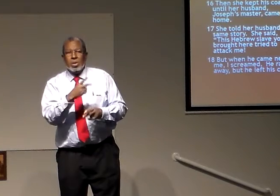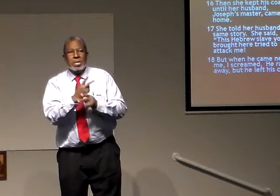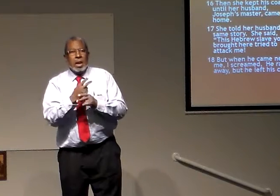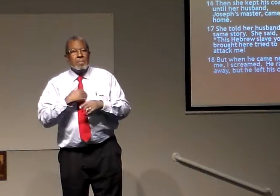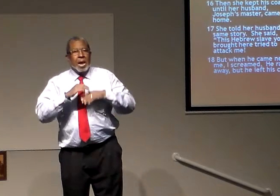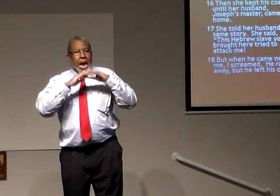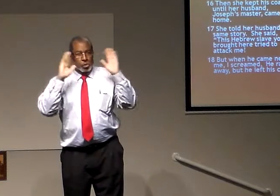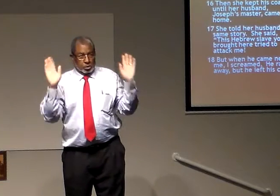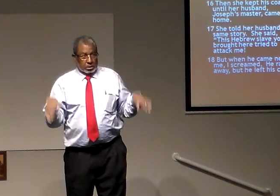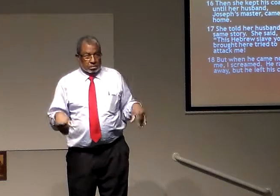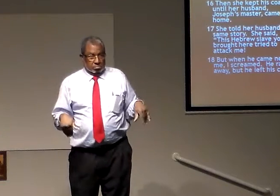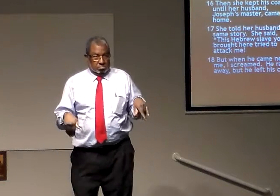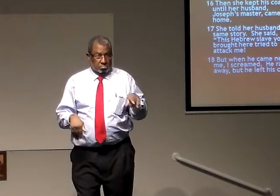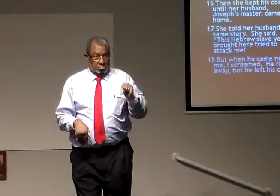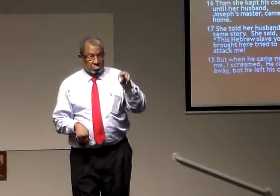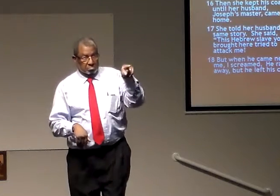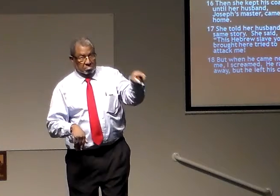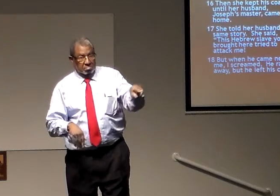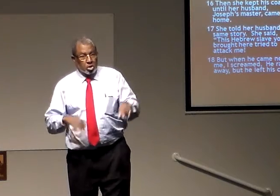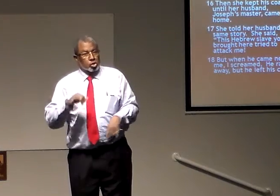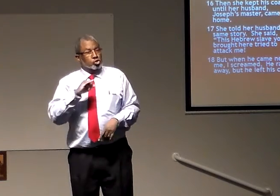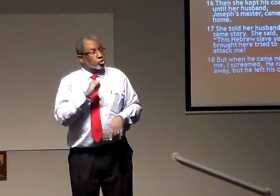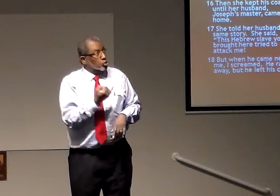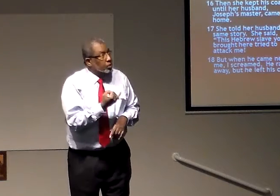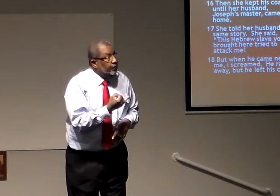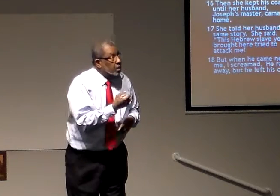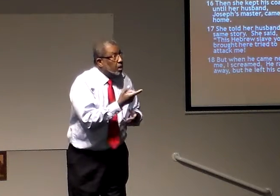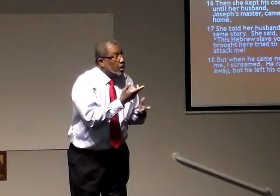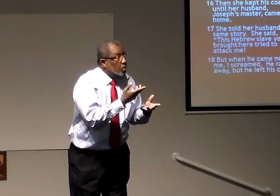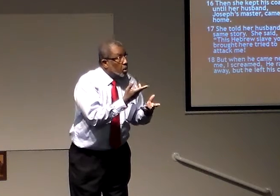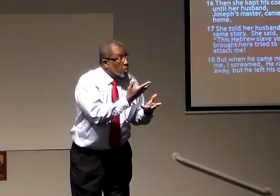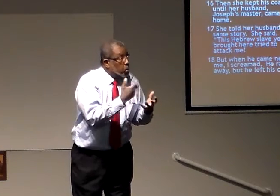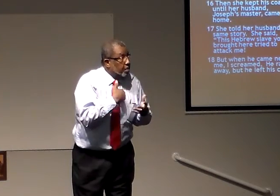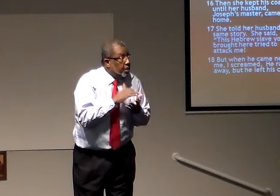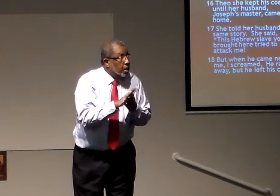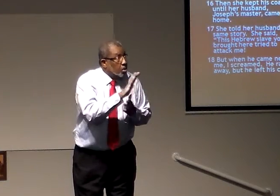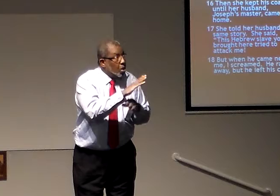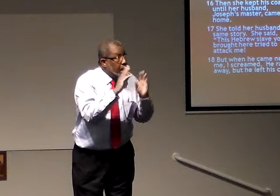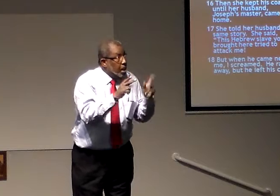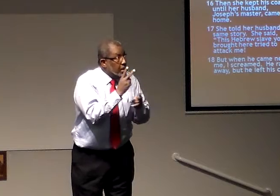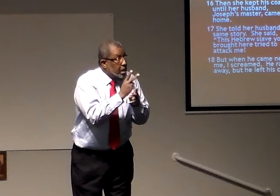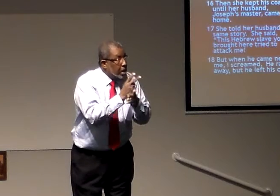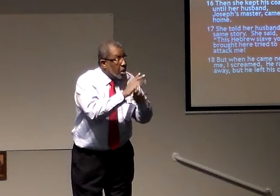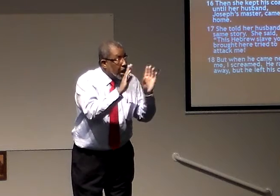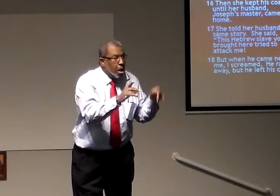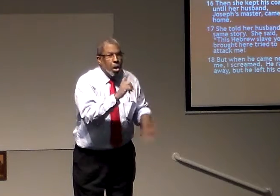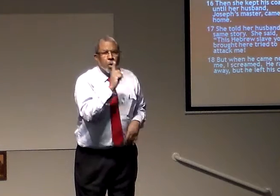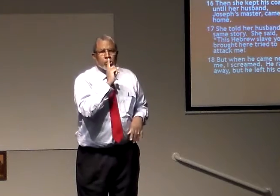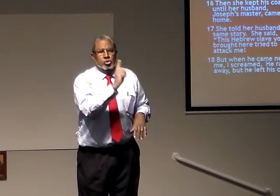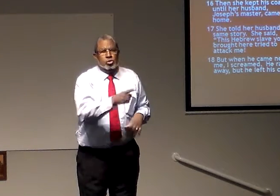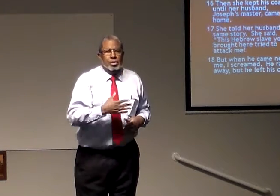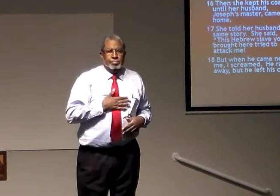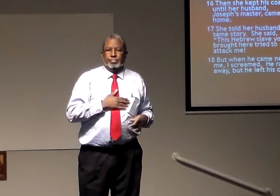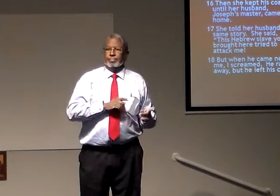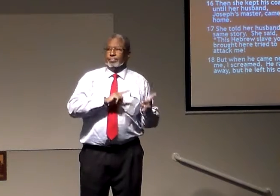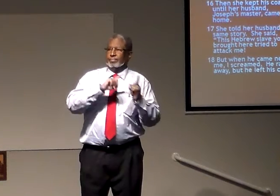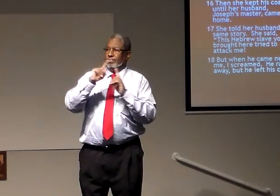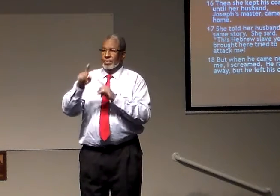here. You go take care of my house. Joseph says, what? You want me to clean your house? Take care of your house? Oh,